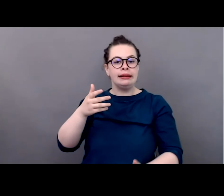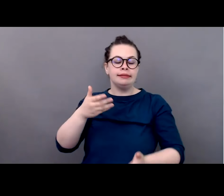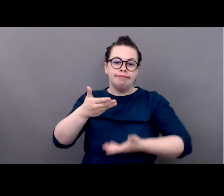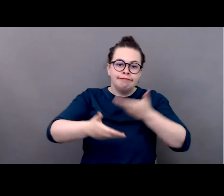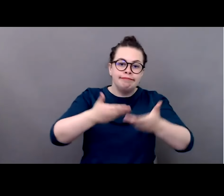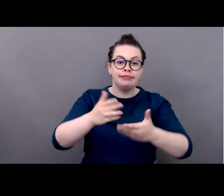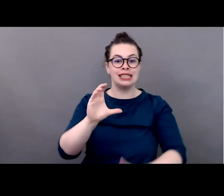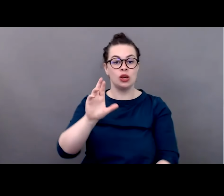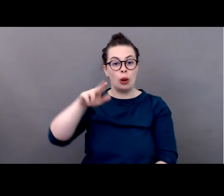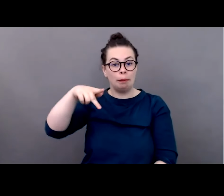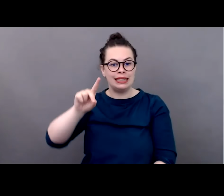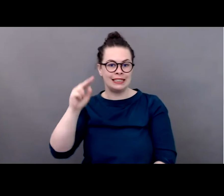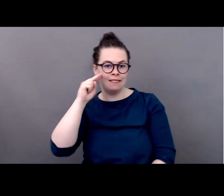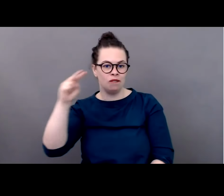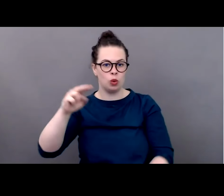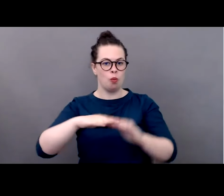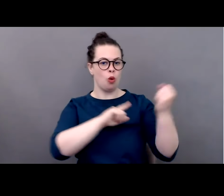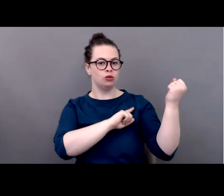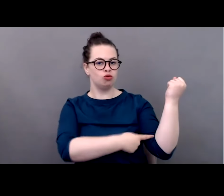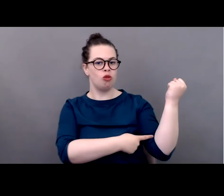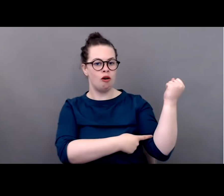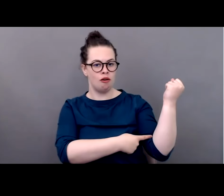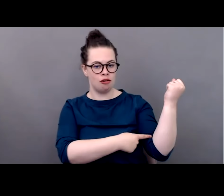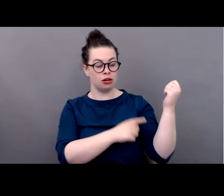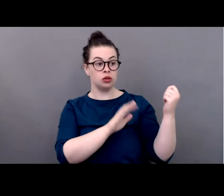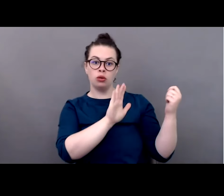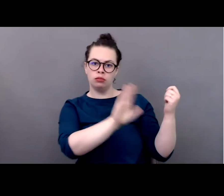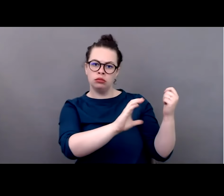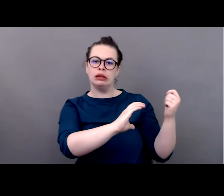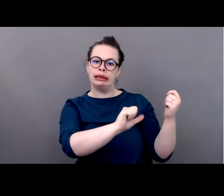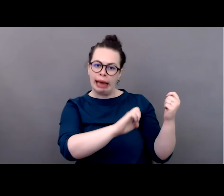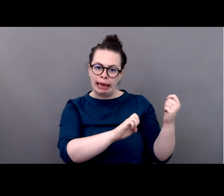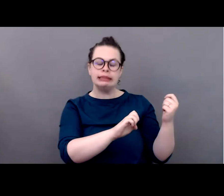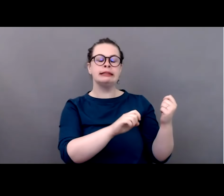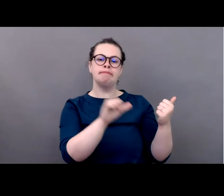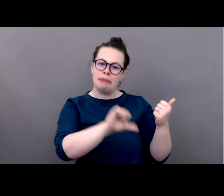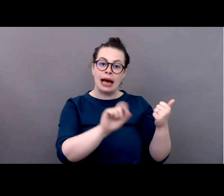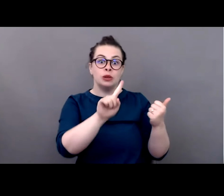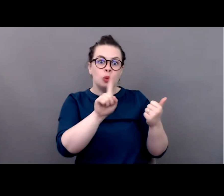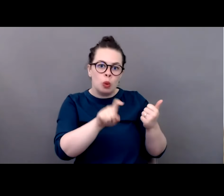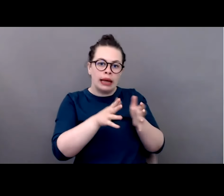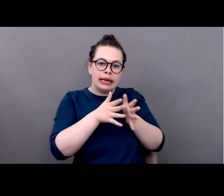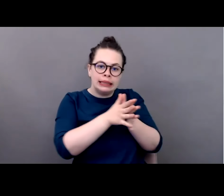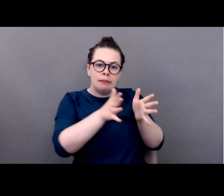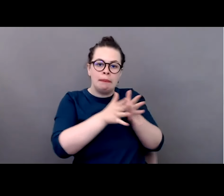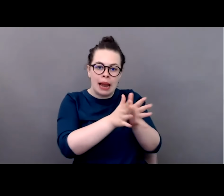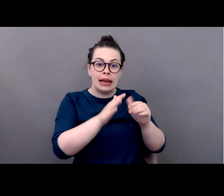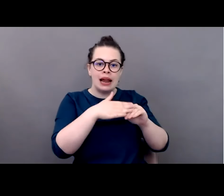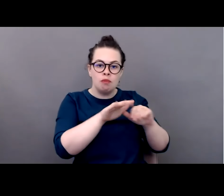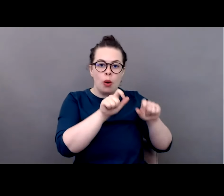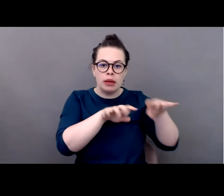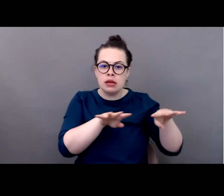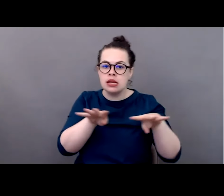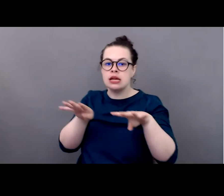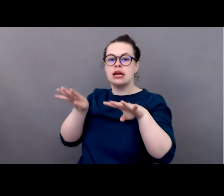case, but have a much more wider effect. They create a universal standard.